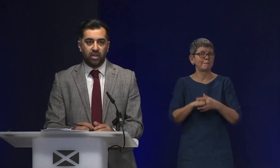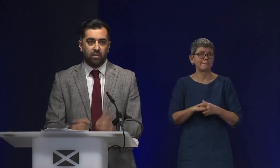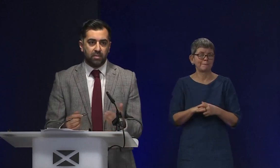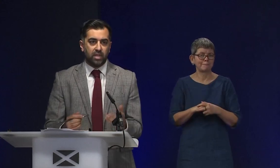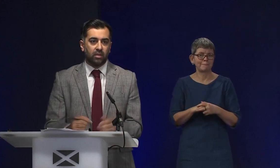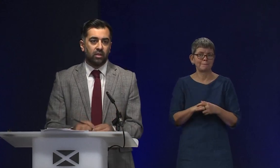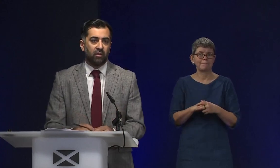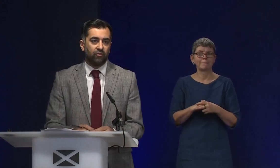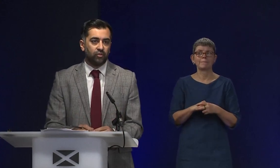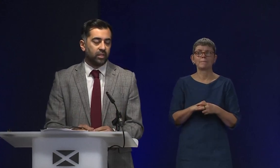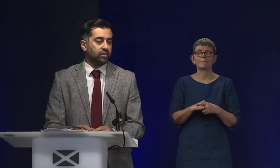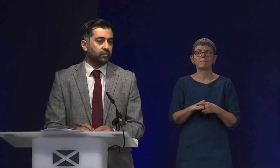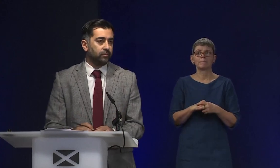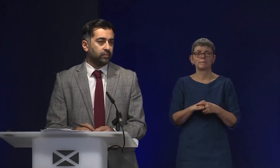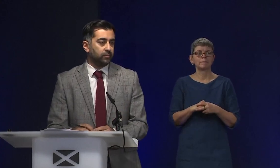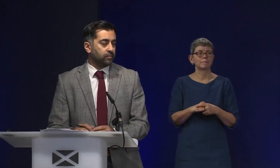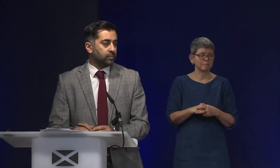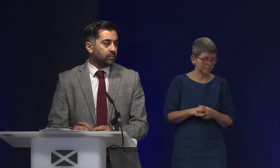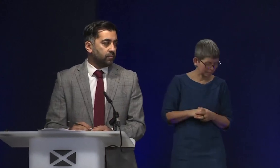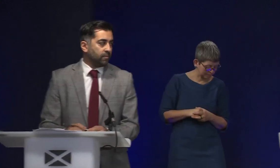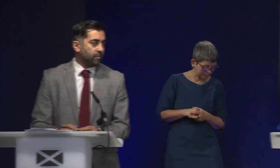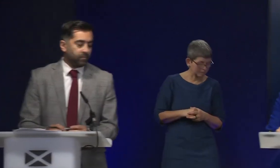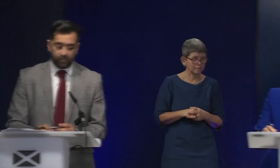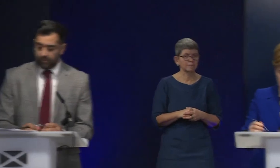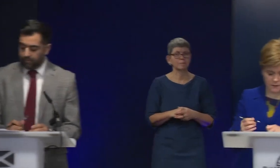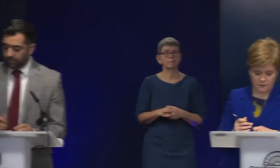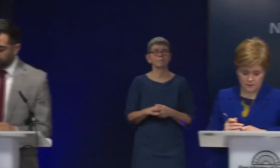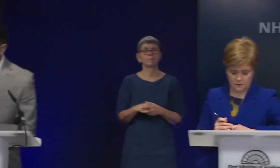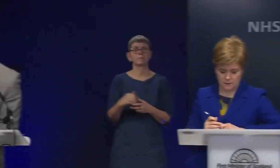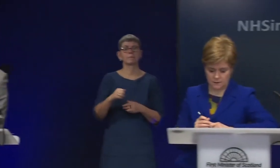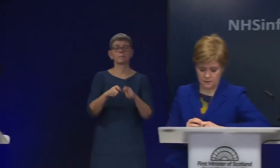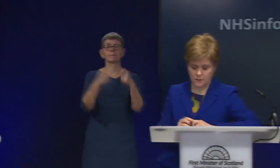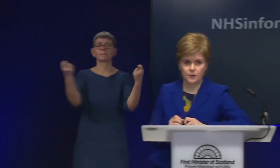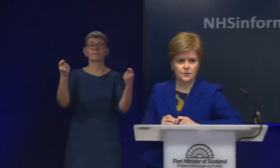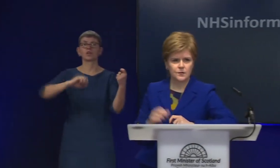in a meaningful sense. Joseph Anderson from the Scotsman.